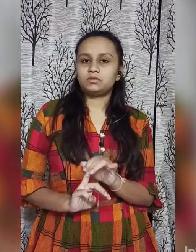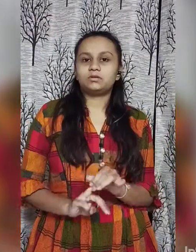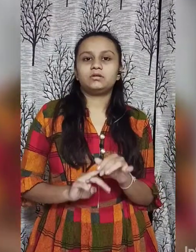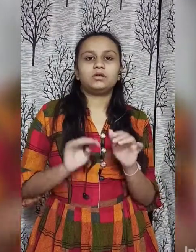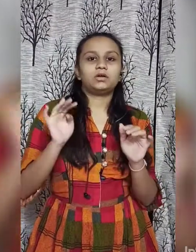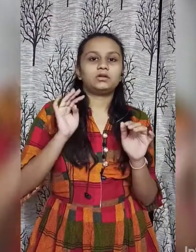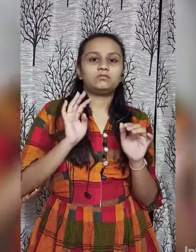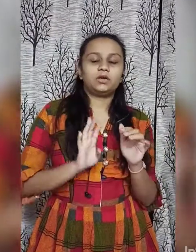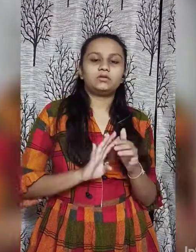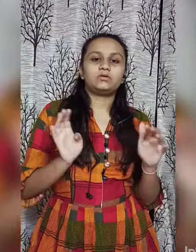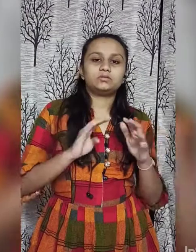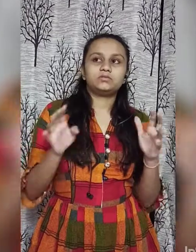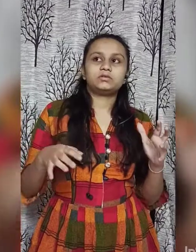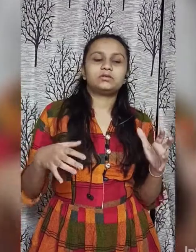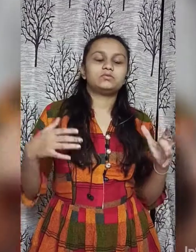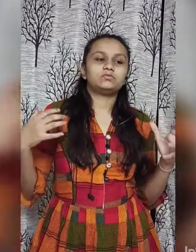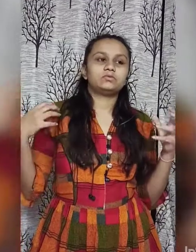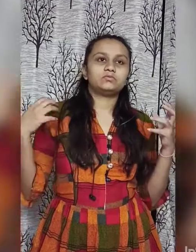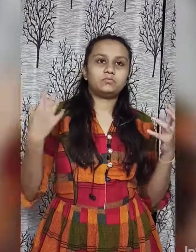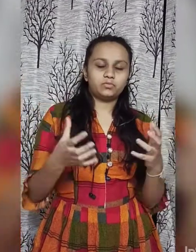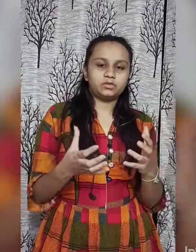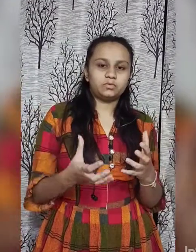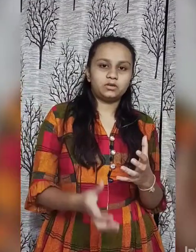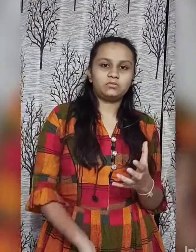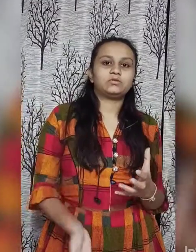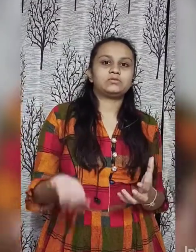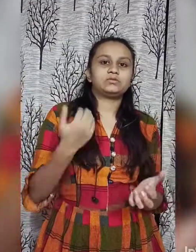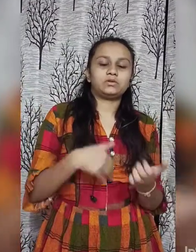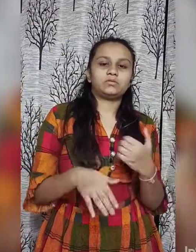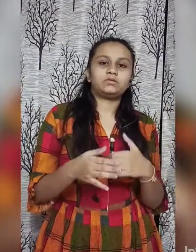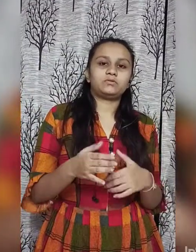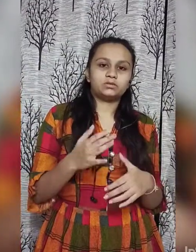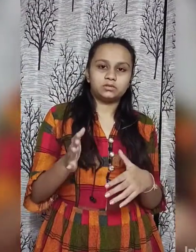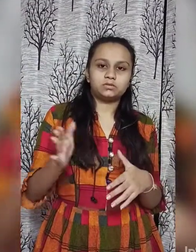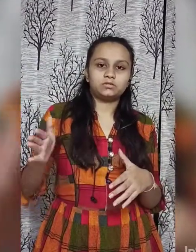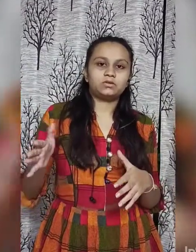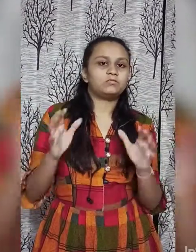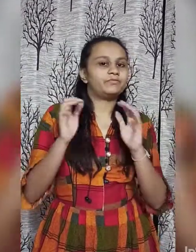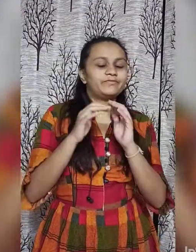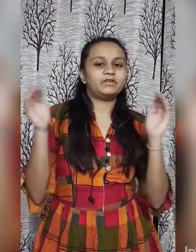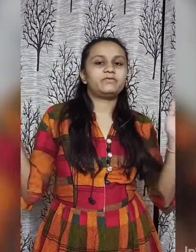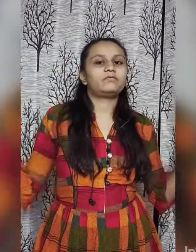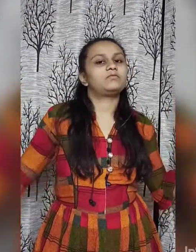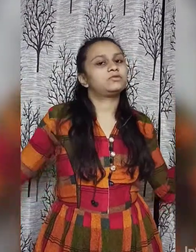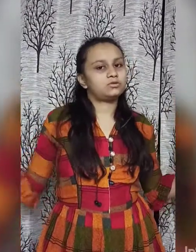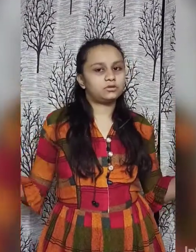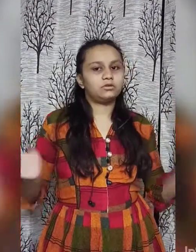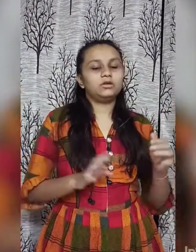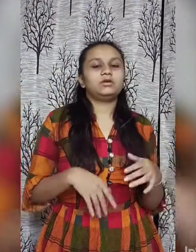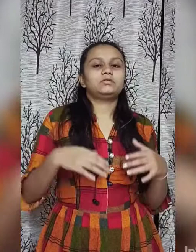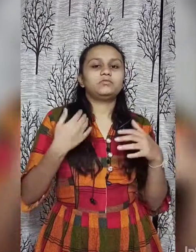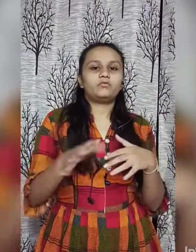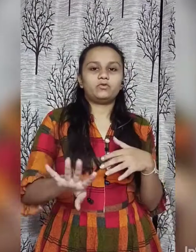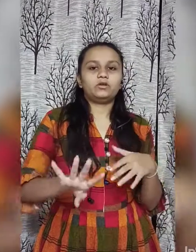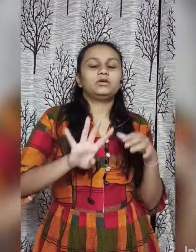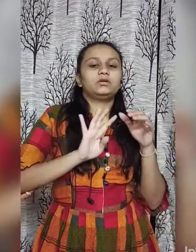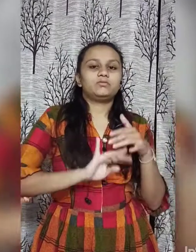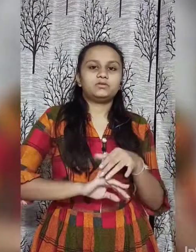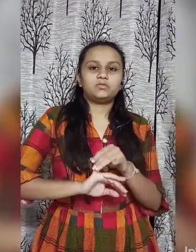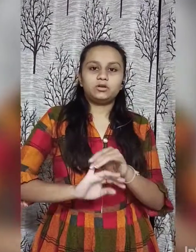similar, where that means that the units of different products does not differ from each other. Number 4, where the